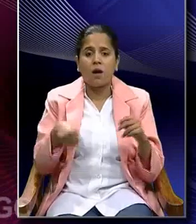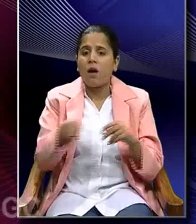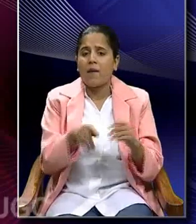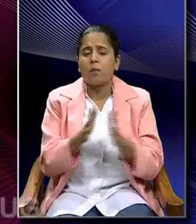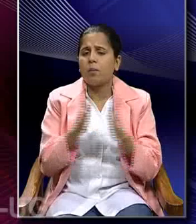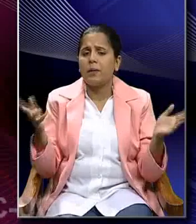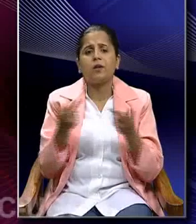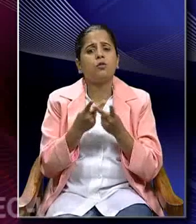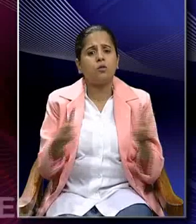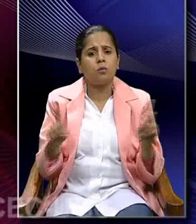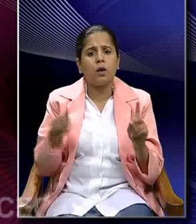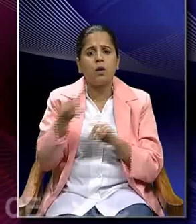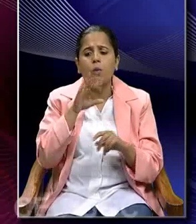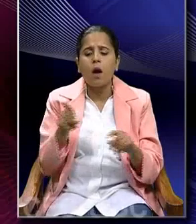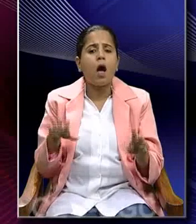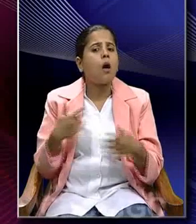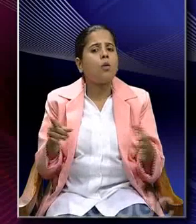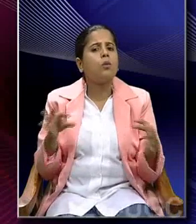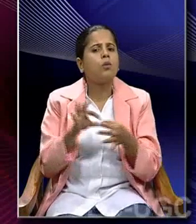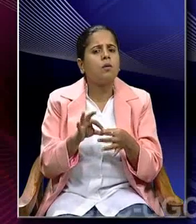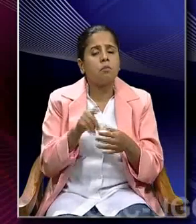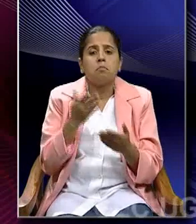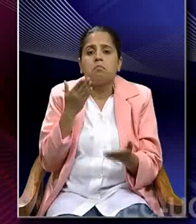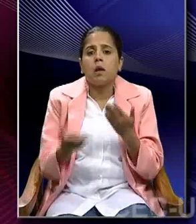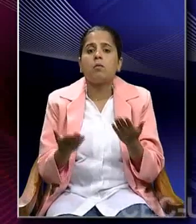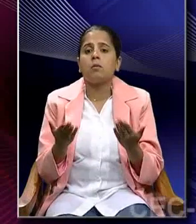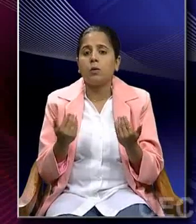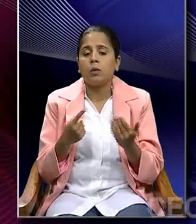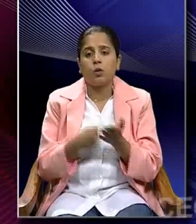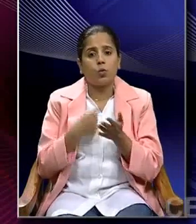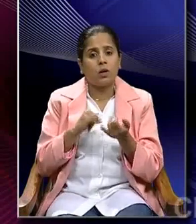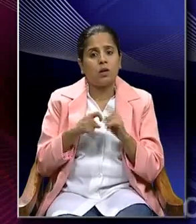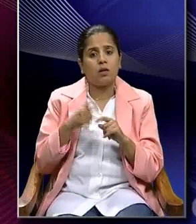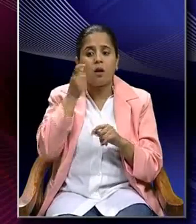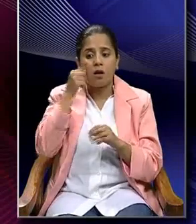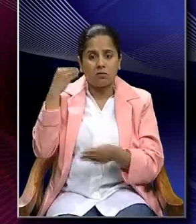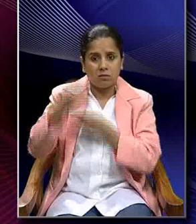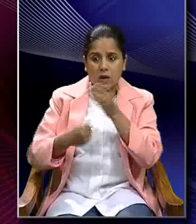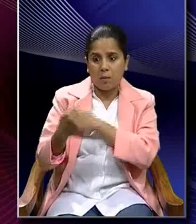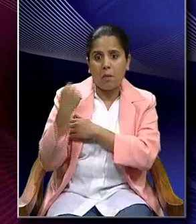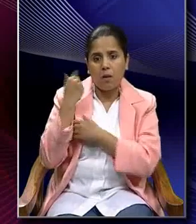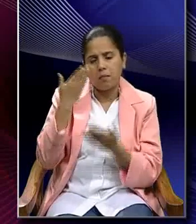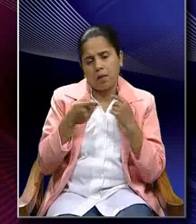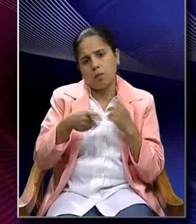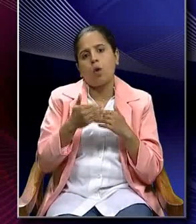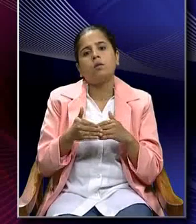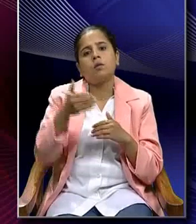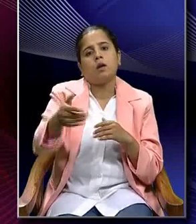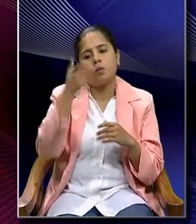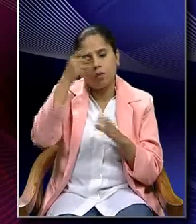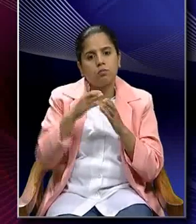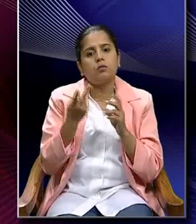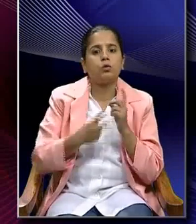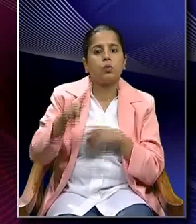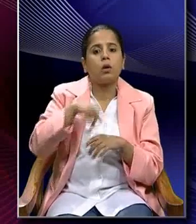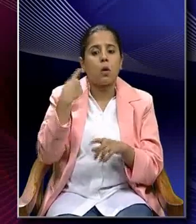differences, but what unites them is the possibility of risks in a patriarchal society, of vulnerability to